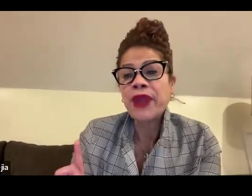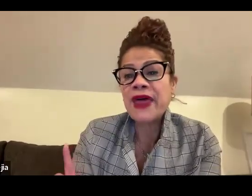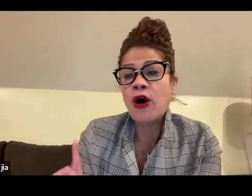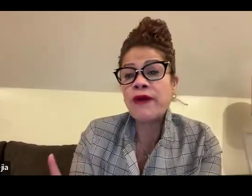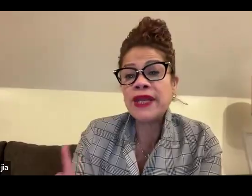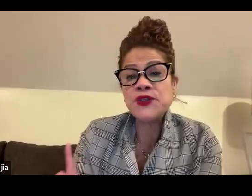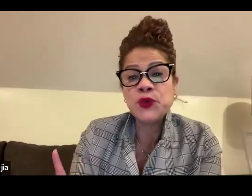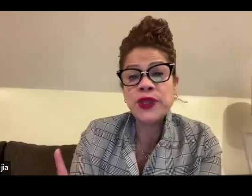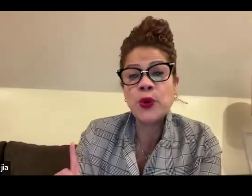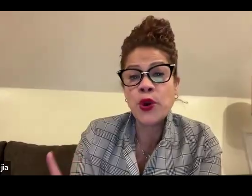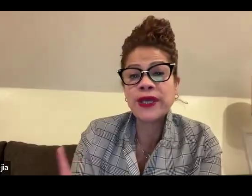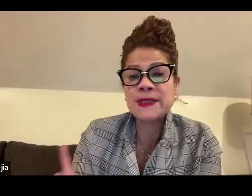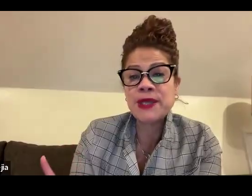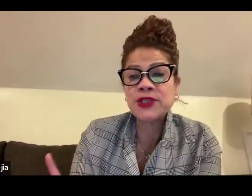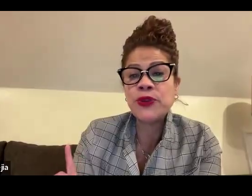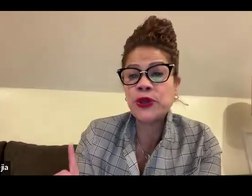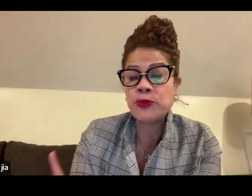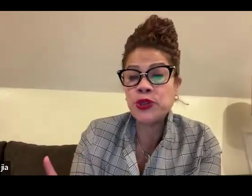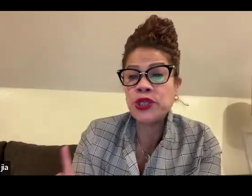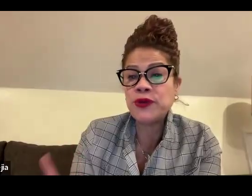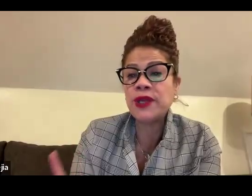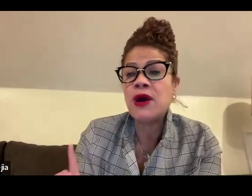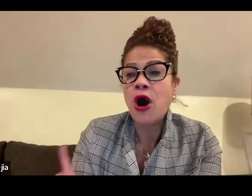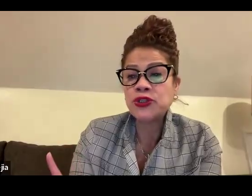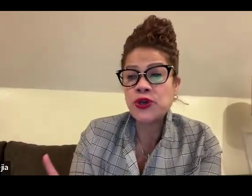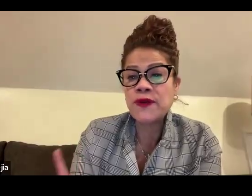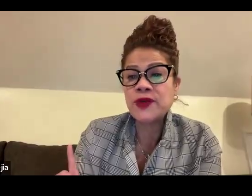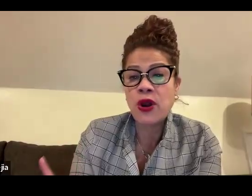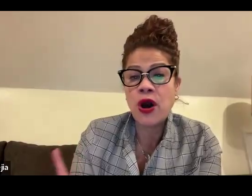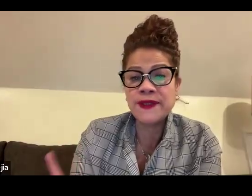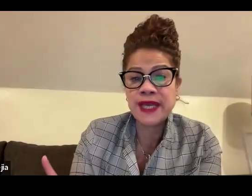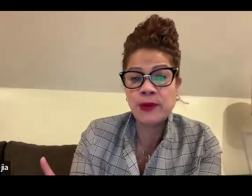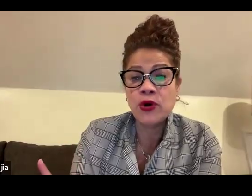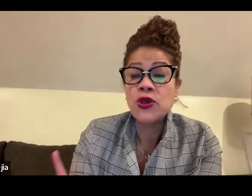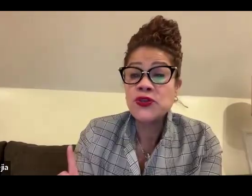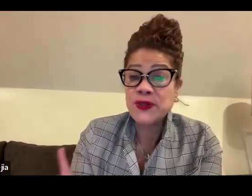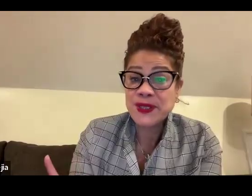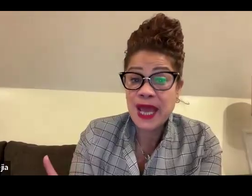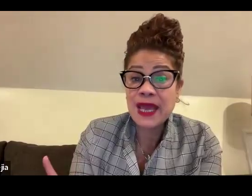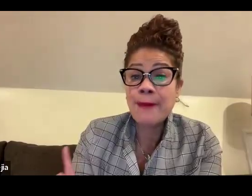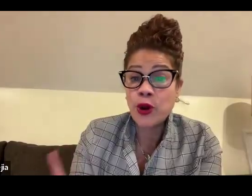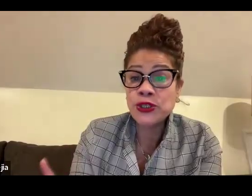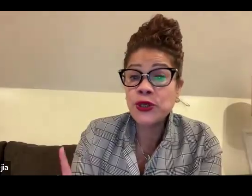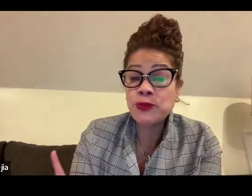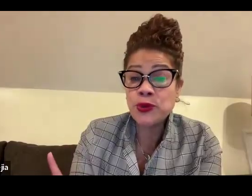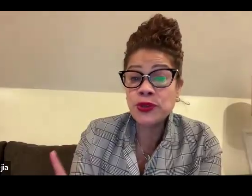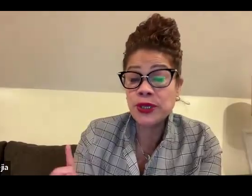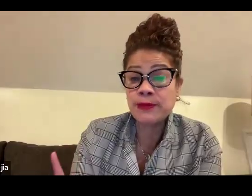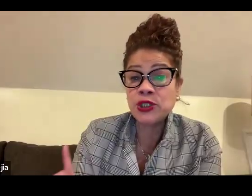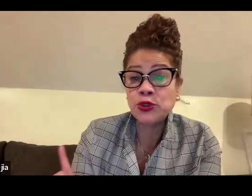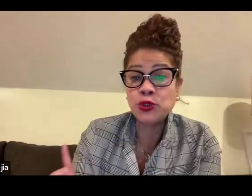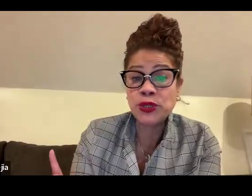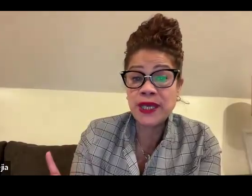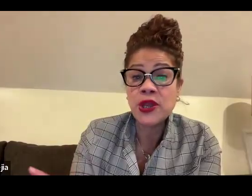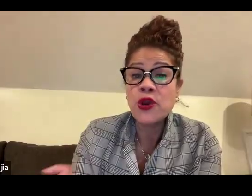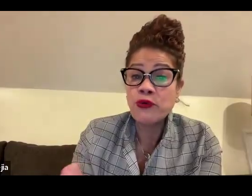school that already is doing the work, especially when the community-driven alternatives are on the table. So tonight, I'm urging the